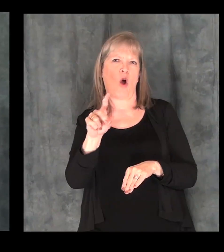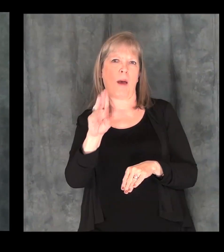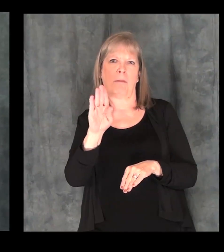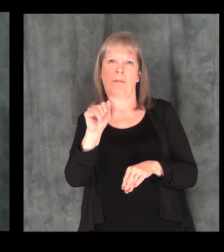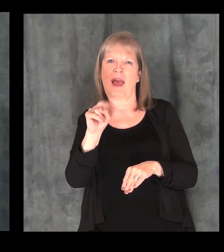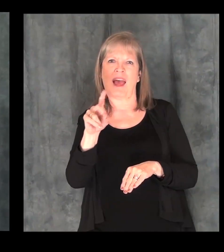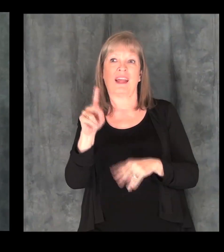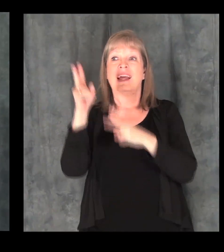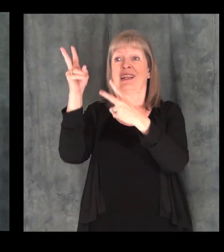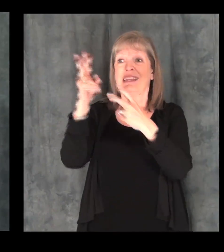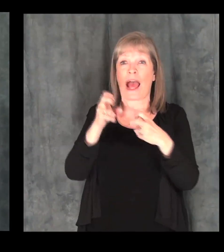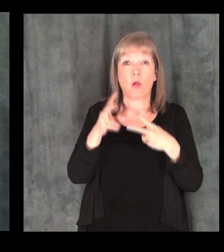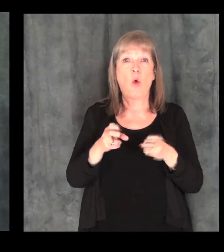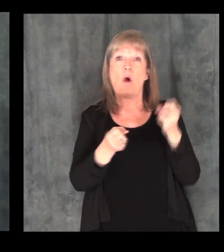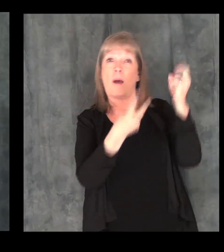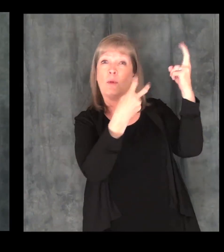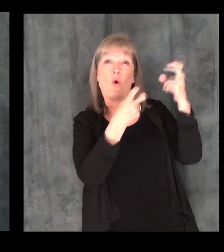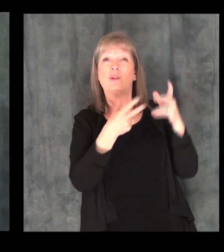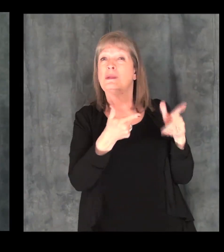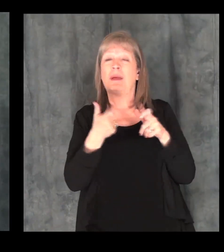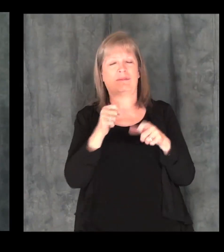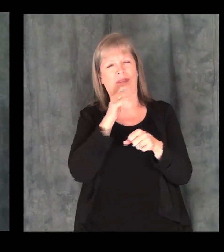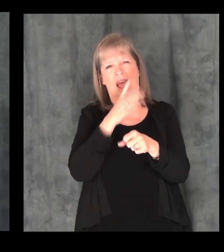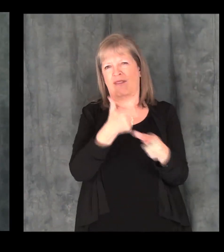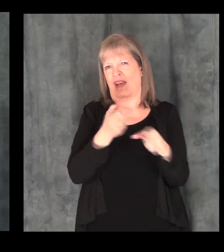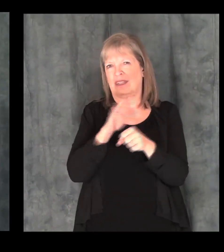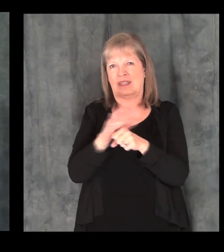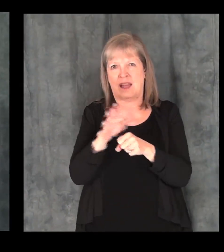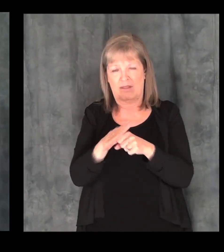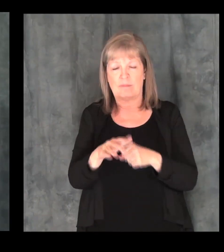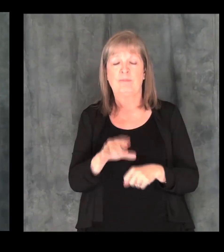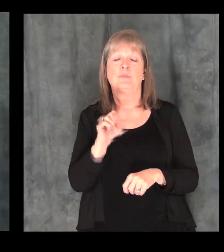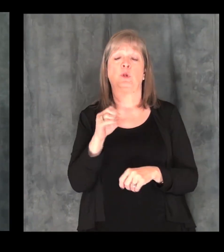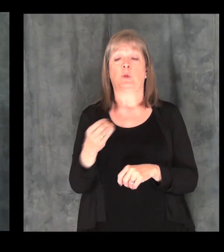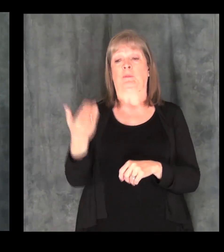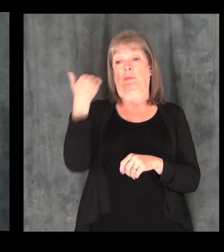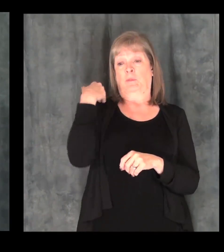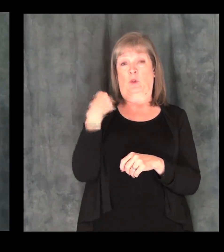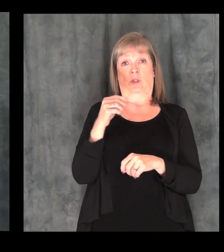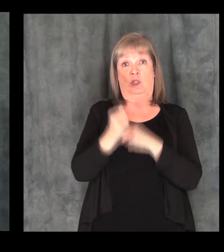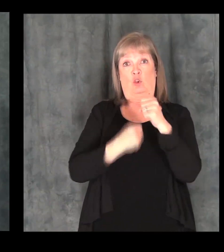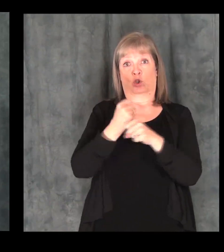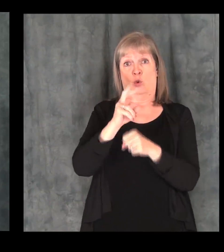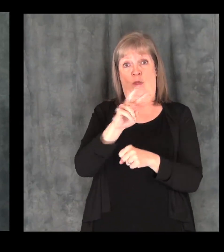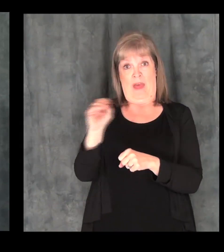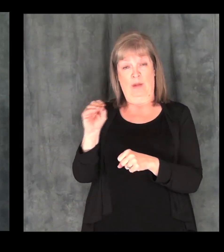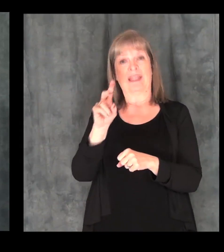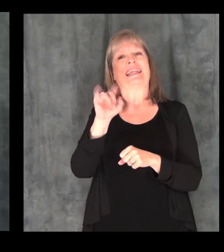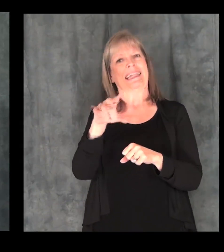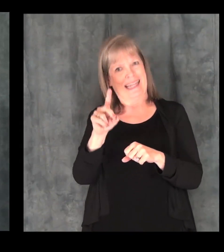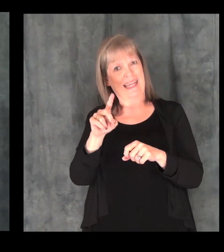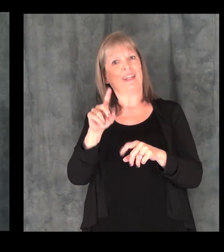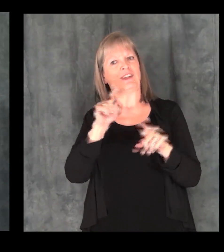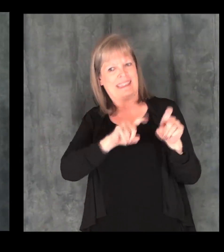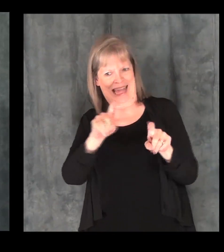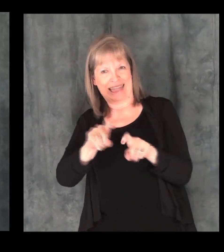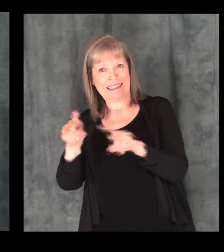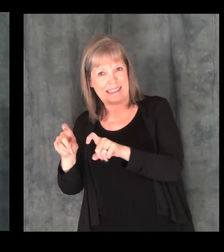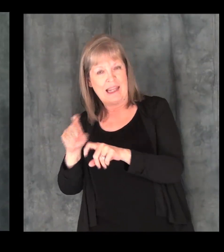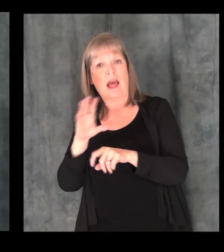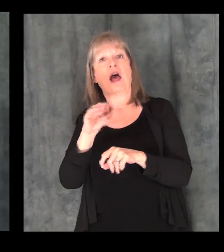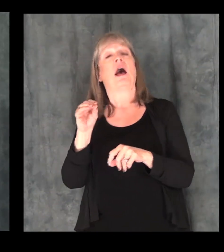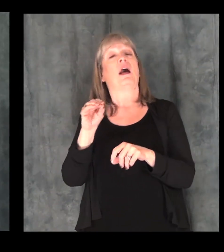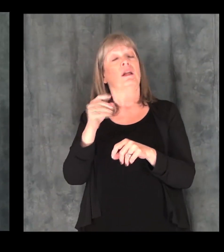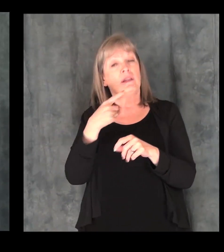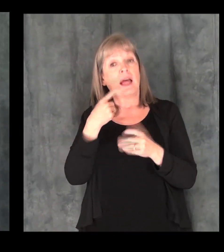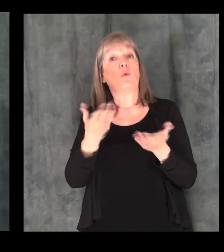enough. So a trial was done back in 2000, and they did recommend that for people living in